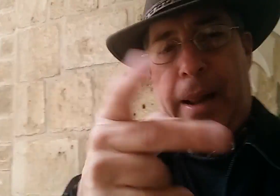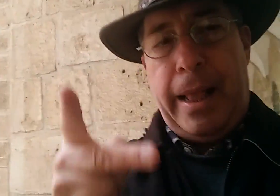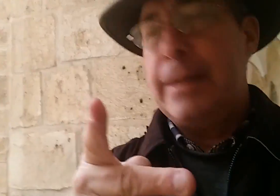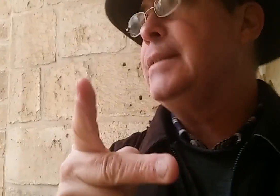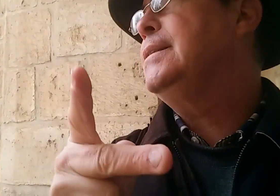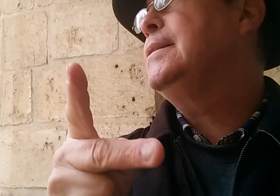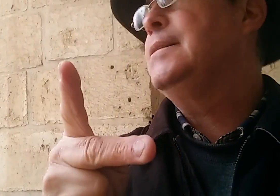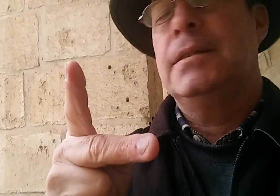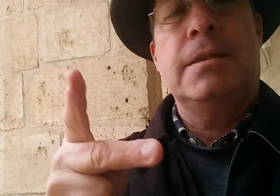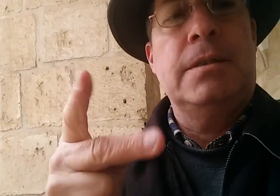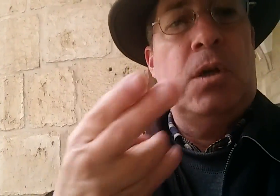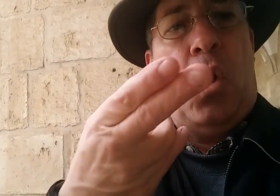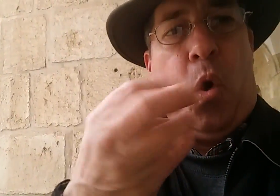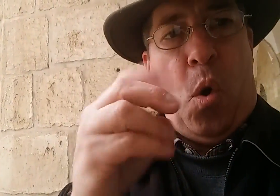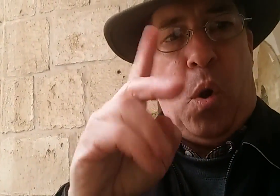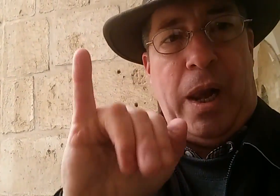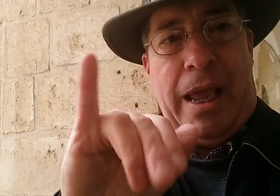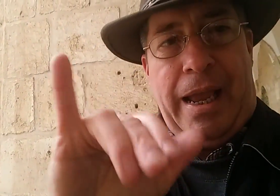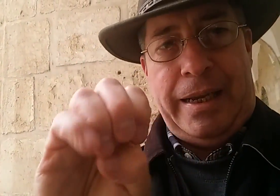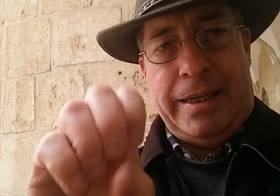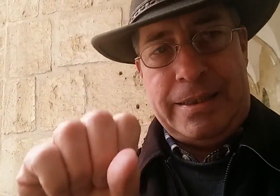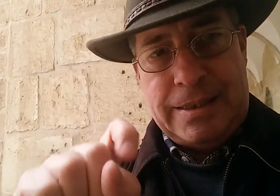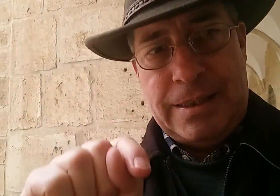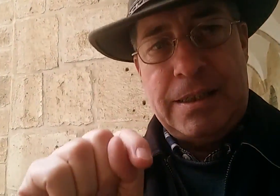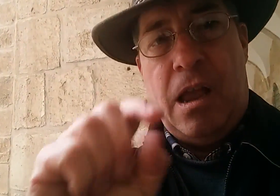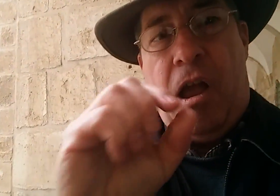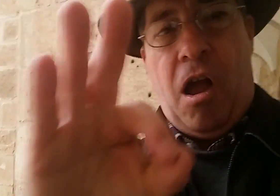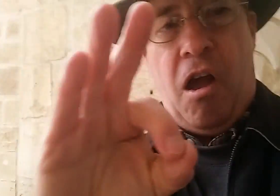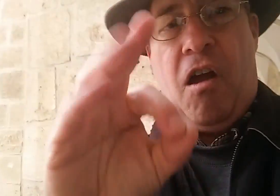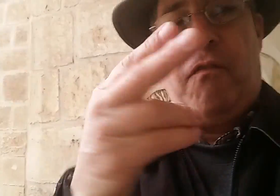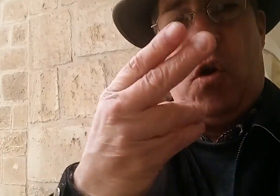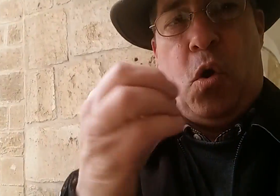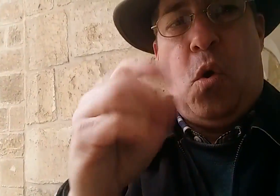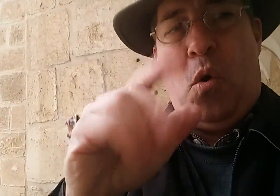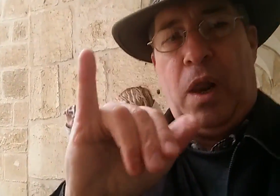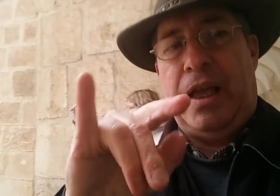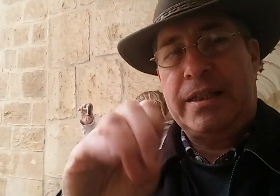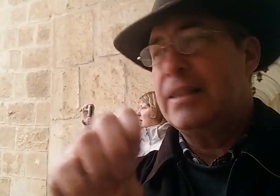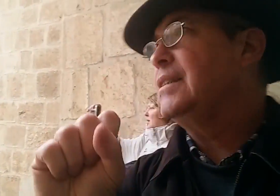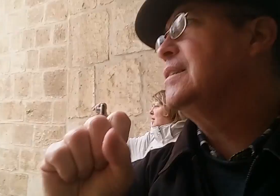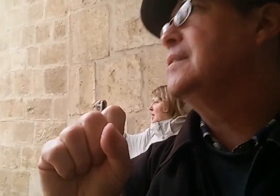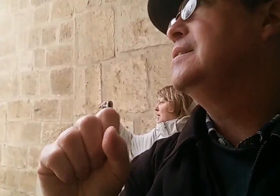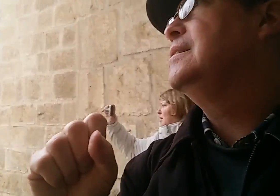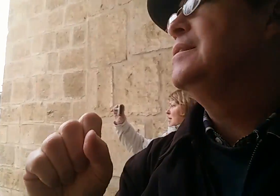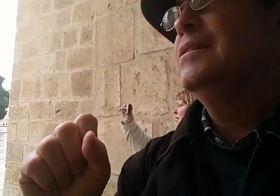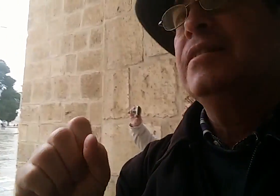And the Jews say this is where the holiest of holies is. The holiest of holies.